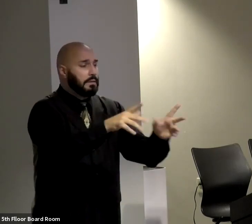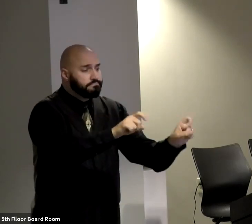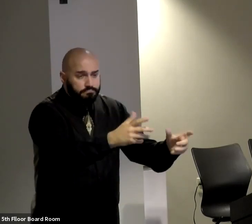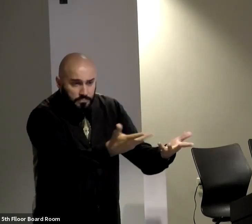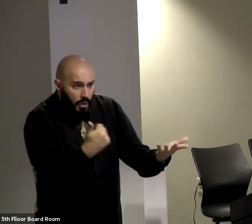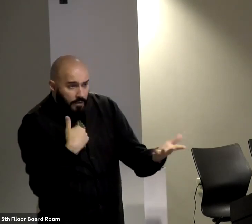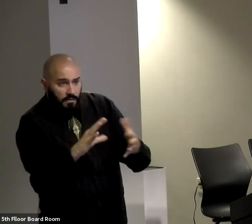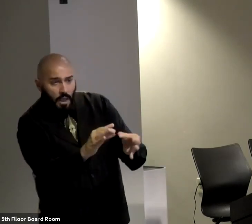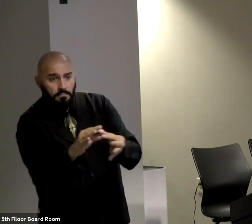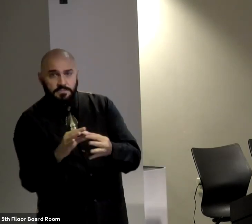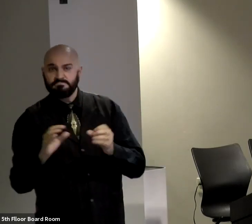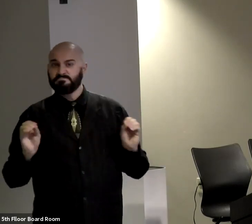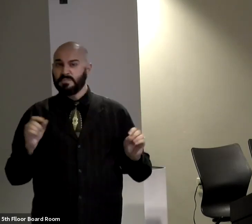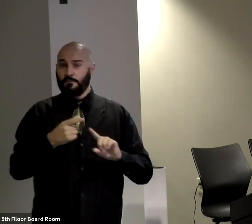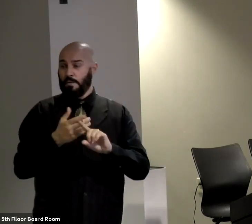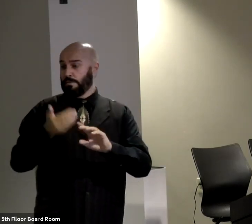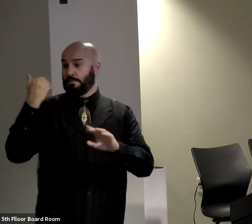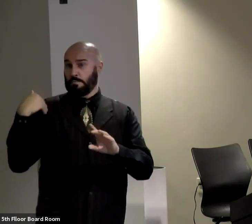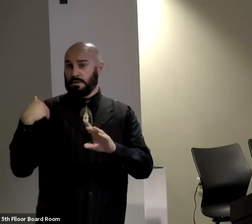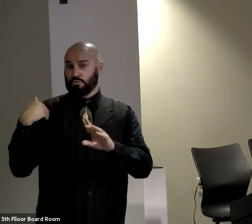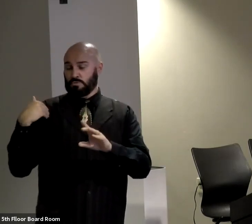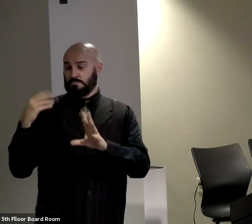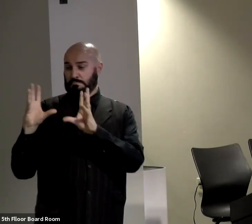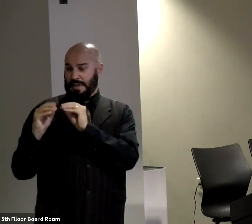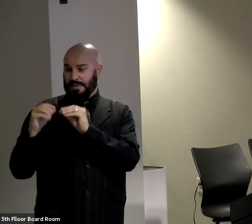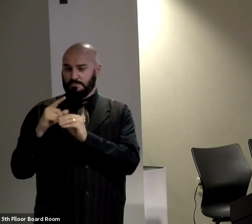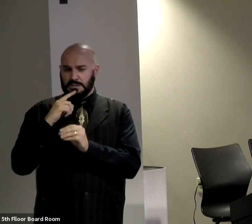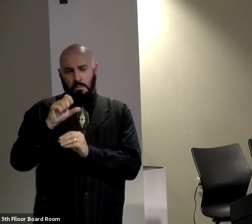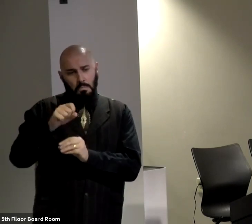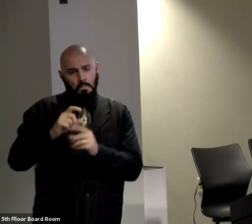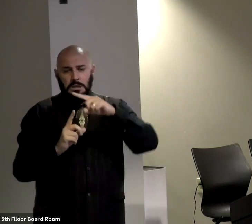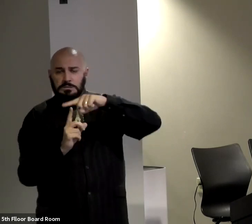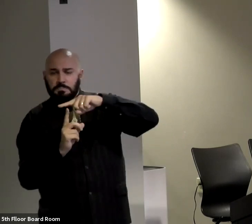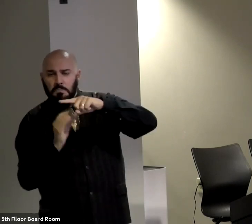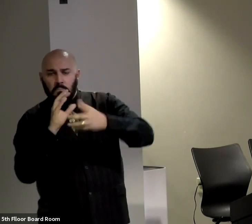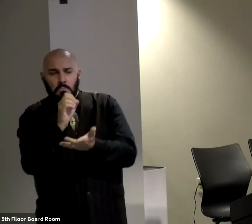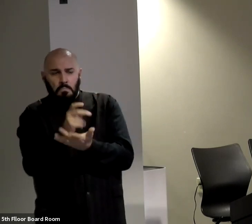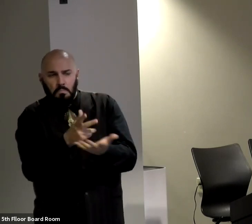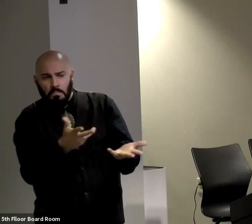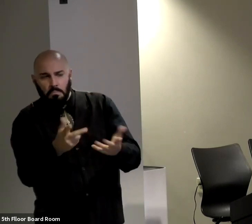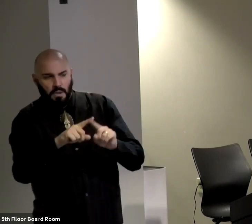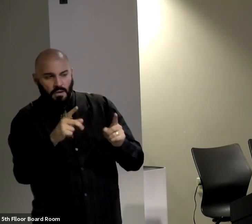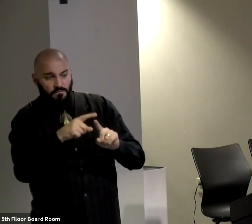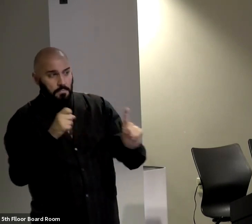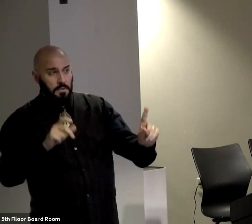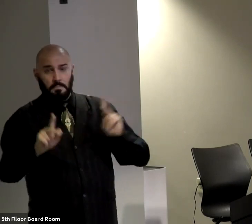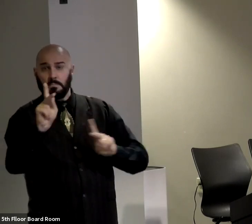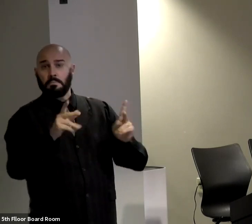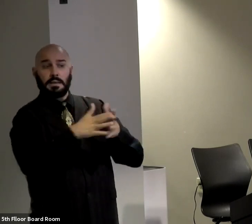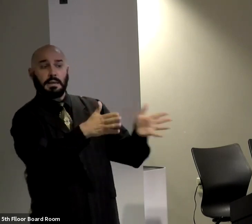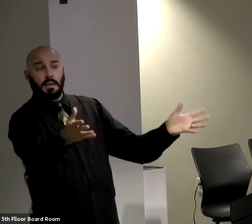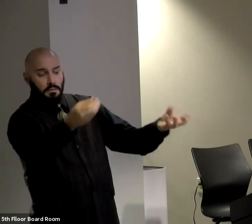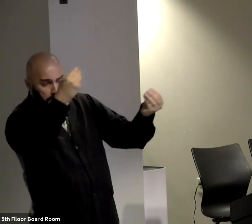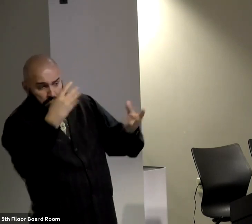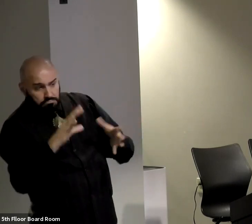initial adoption of the previous meeting, and none were received from the public. And so you're back to